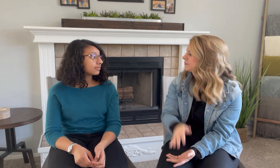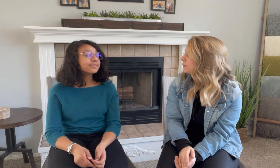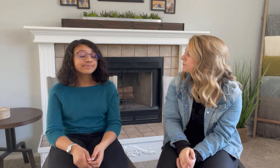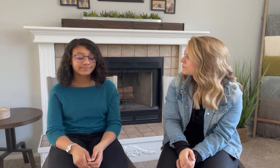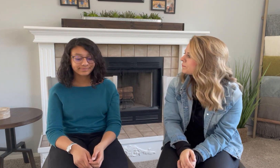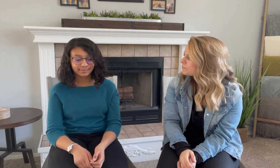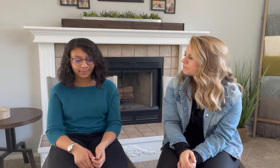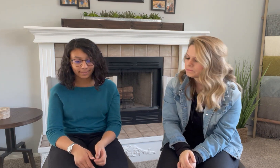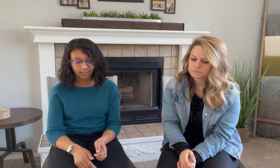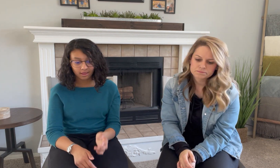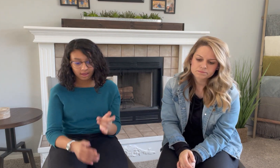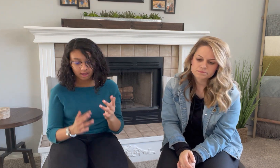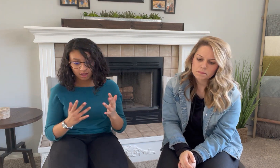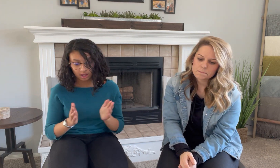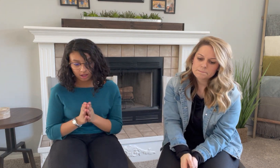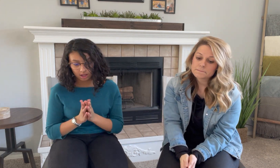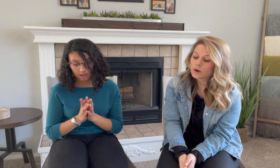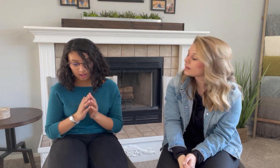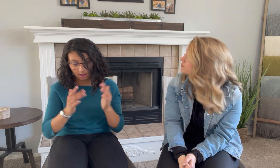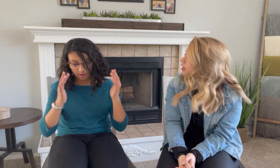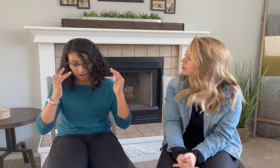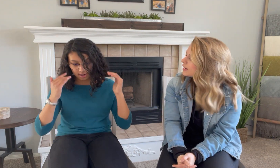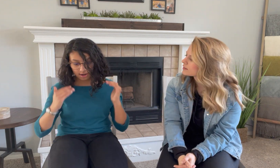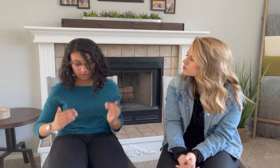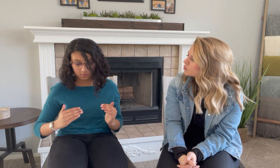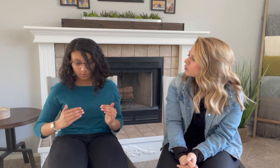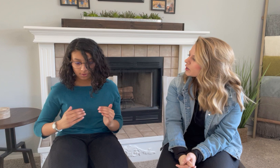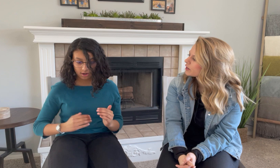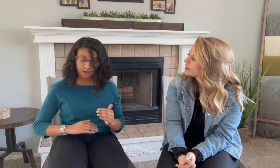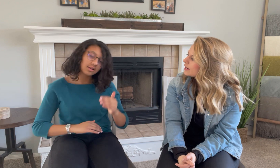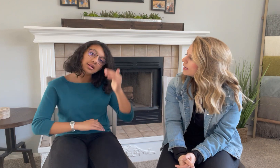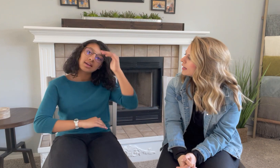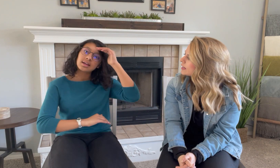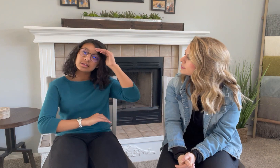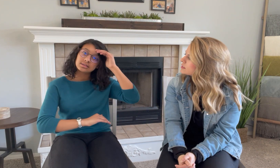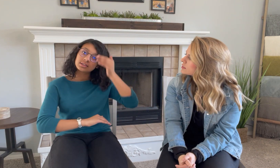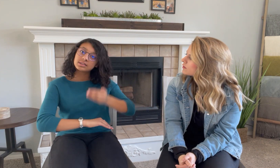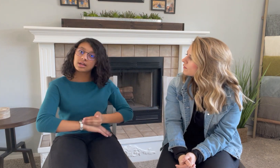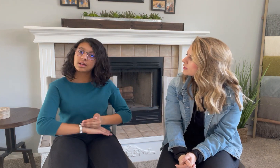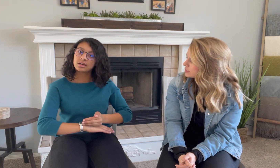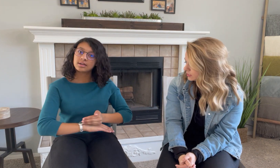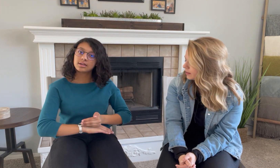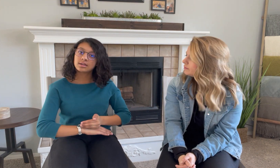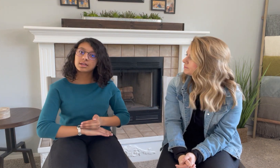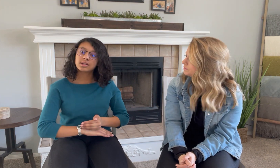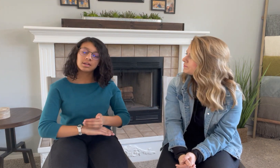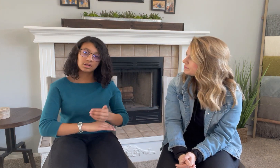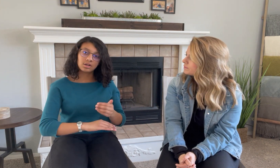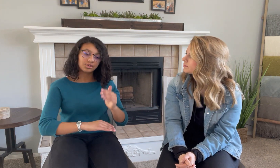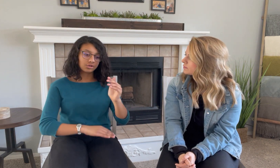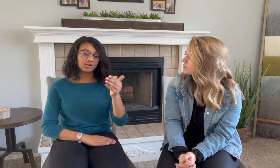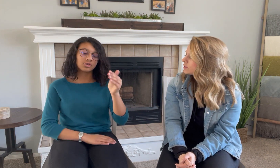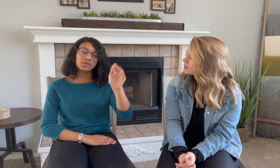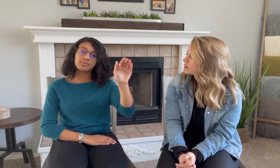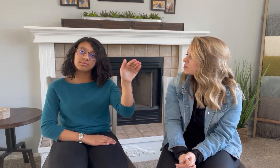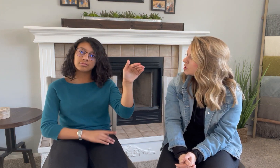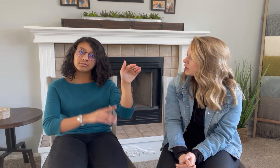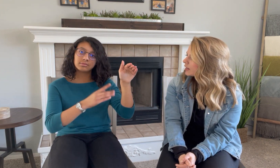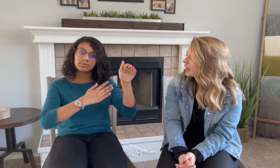Yep. All right, our next word is son. So you're gonna kind of